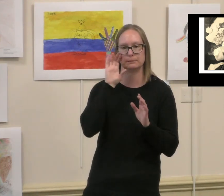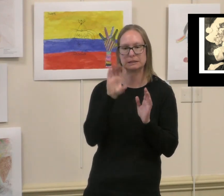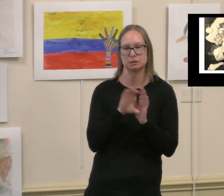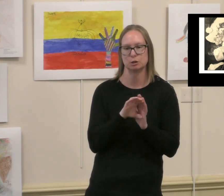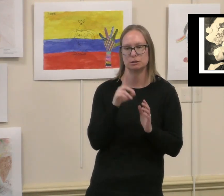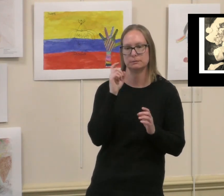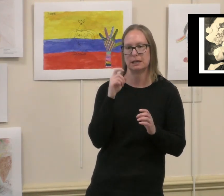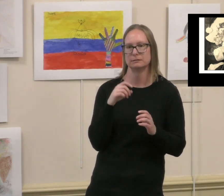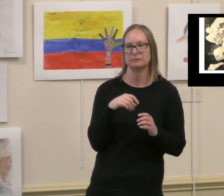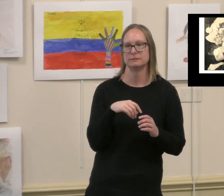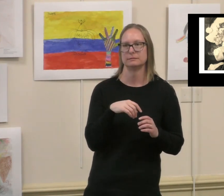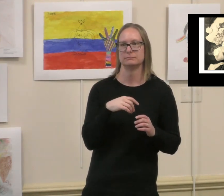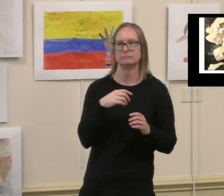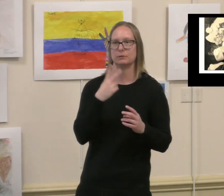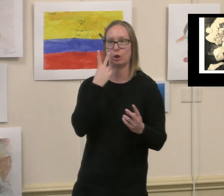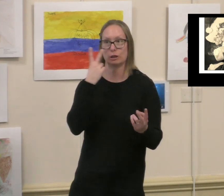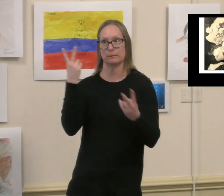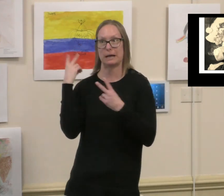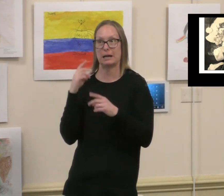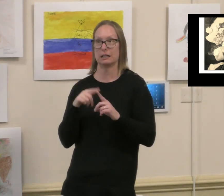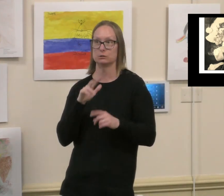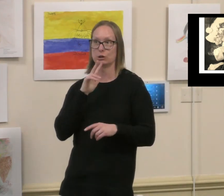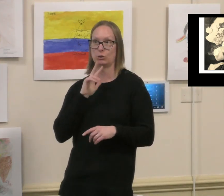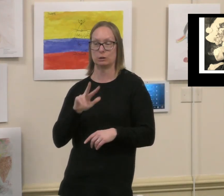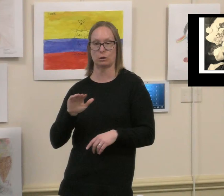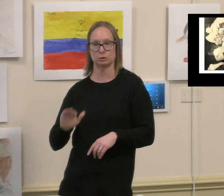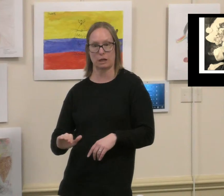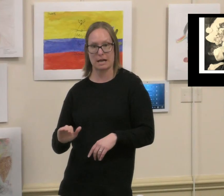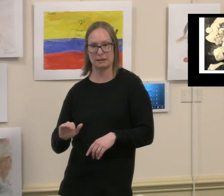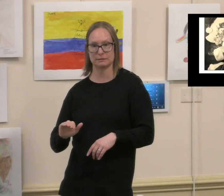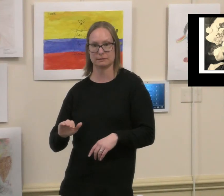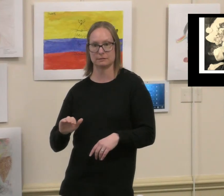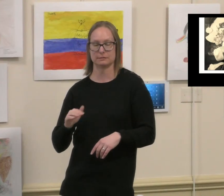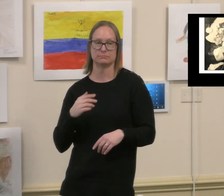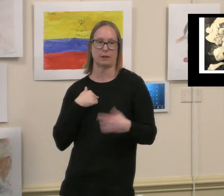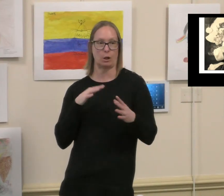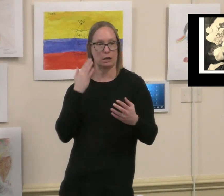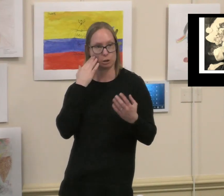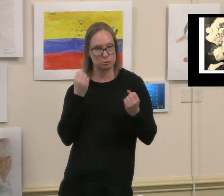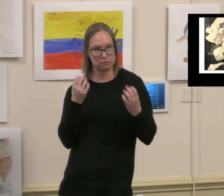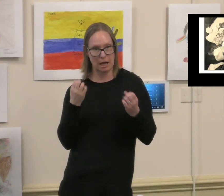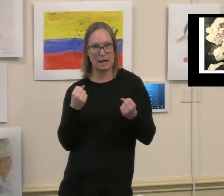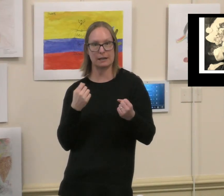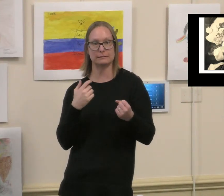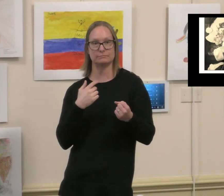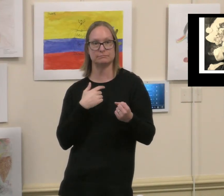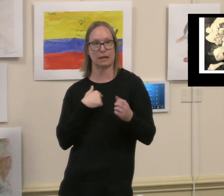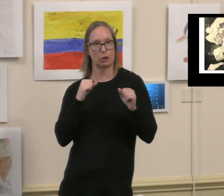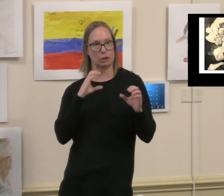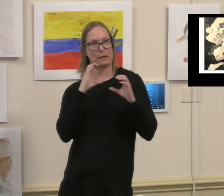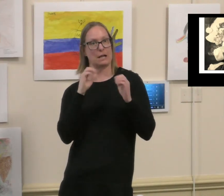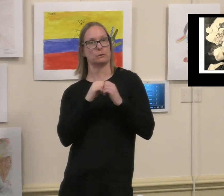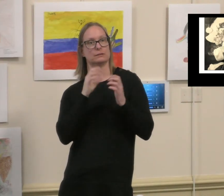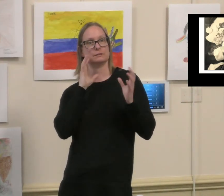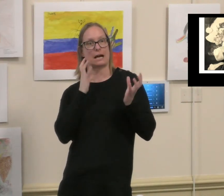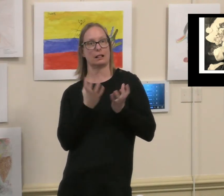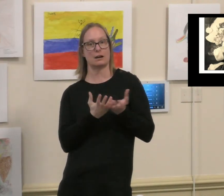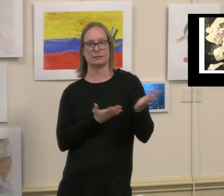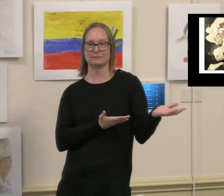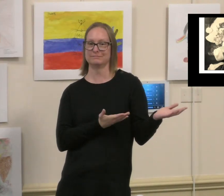The reason why I picked this picture is because looking back as a three-year-old child, I already knew signs. I was able